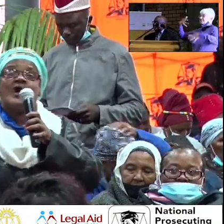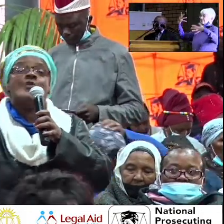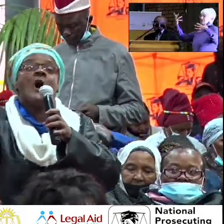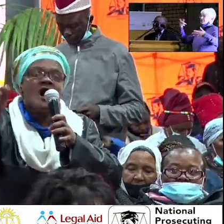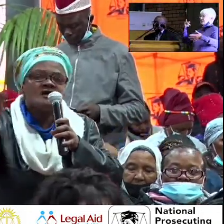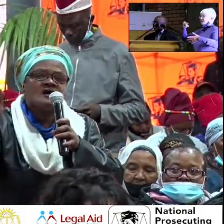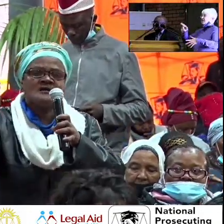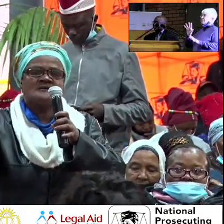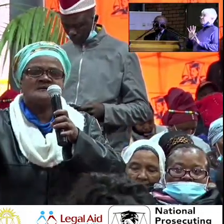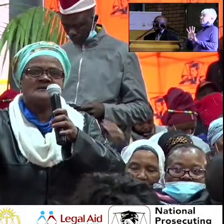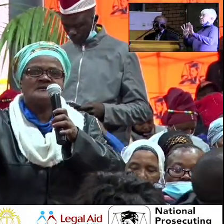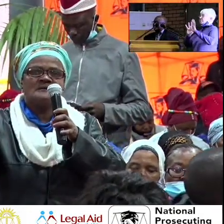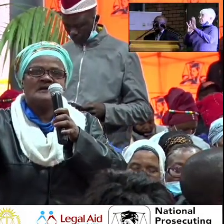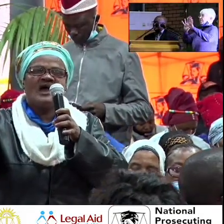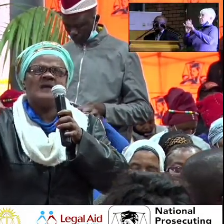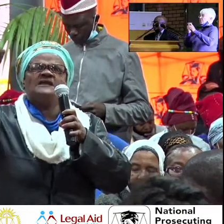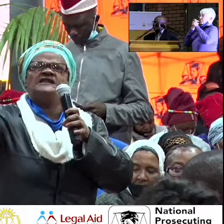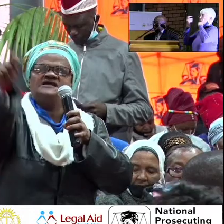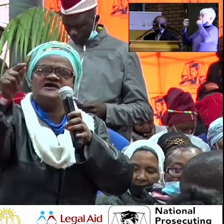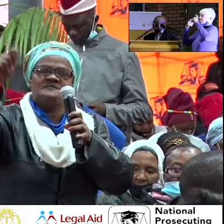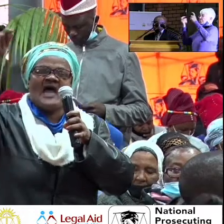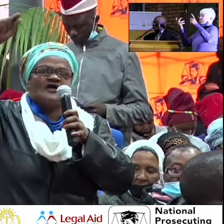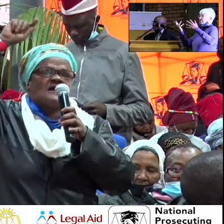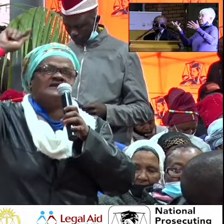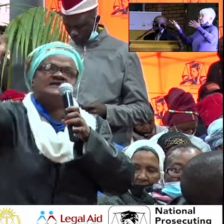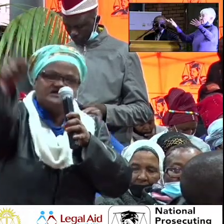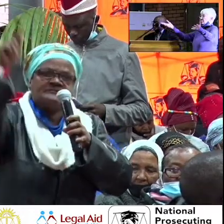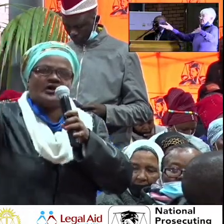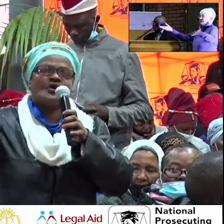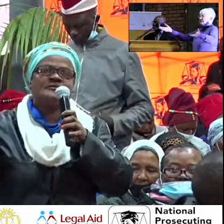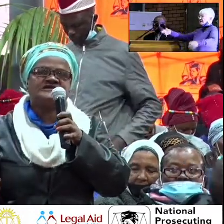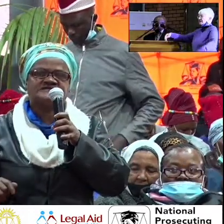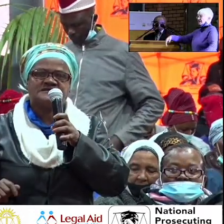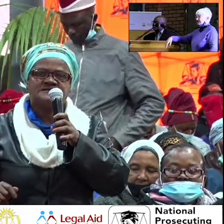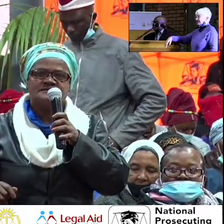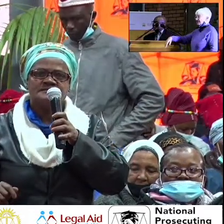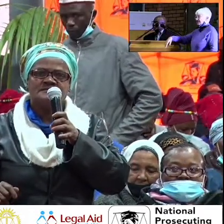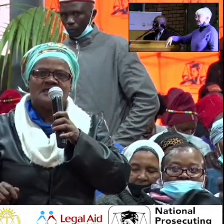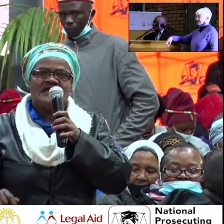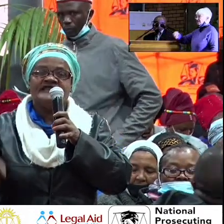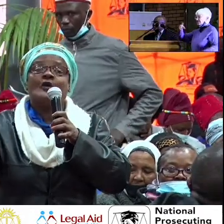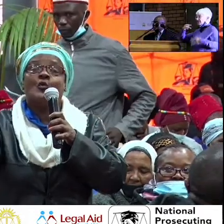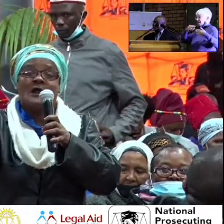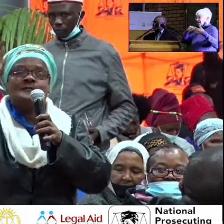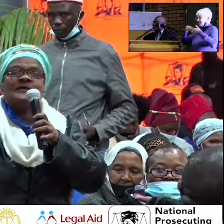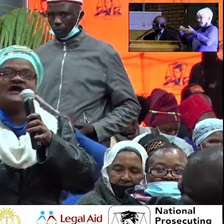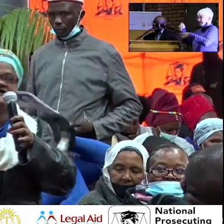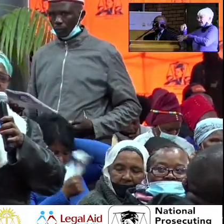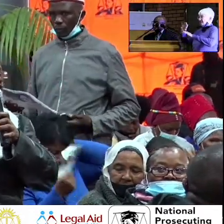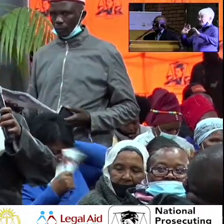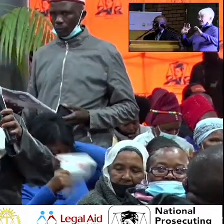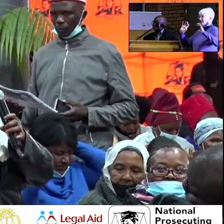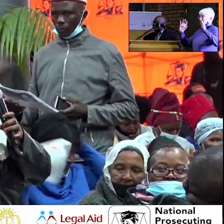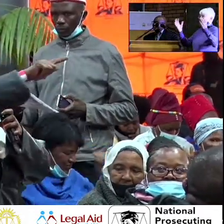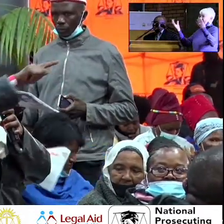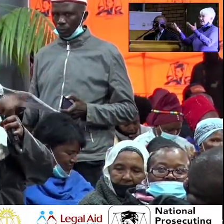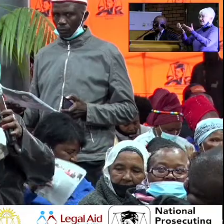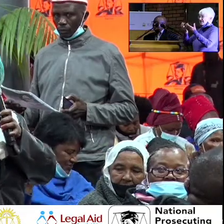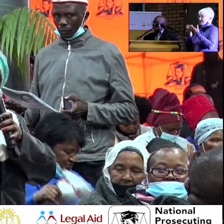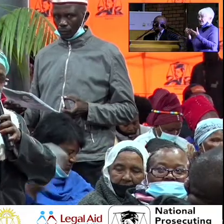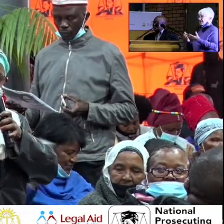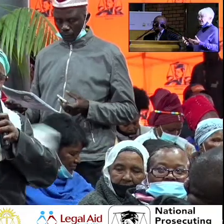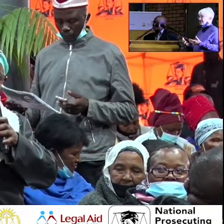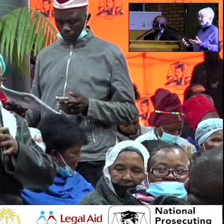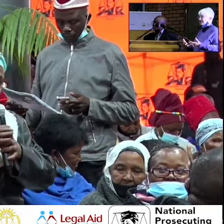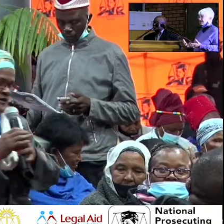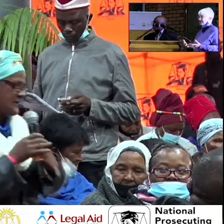I am a worker. I'm a leader in my house. I'm a leader in my community. And I will be a leader of all of you who